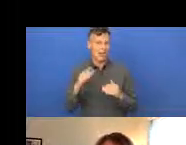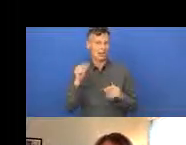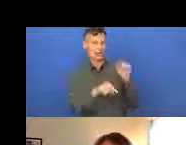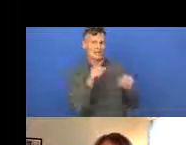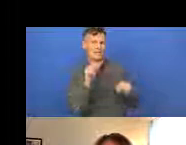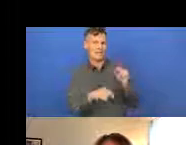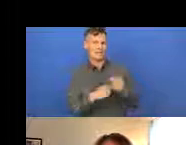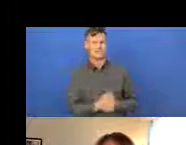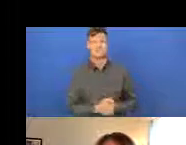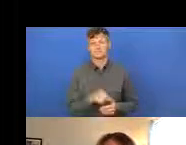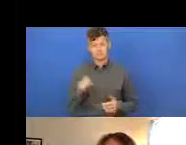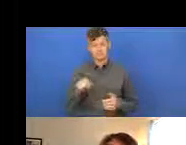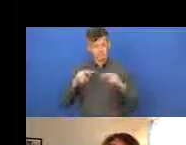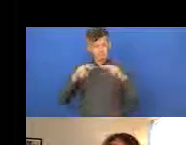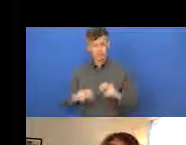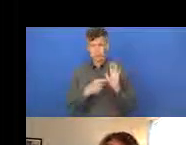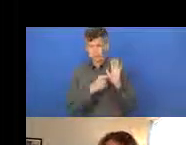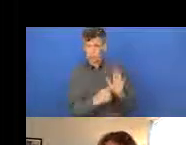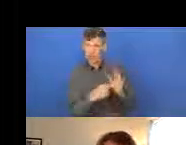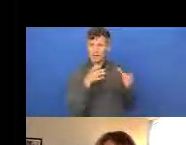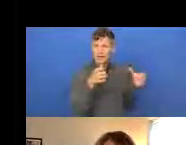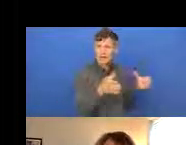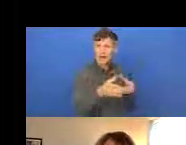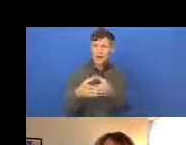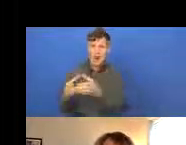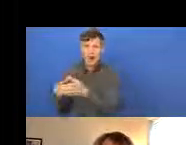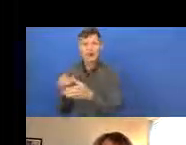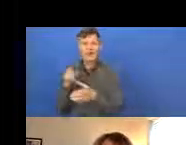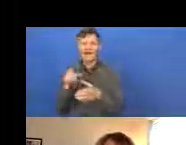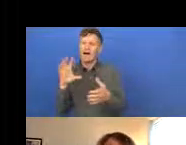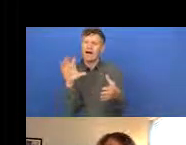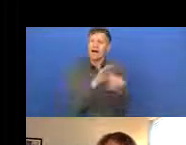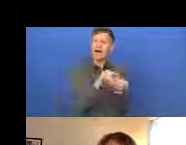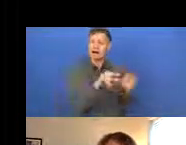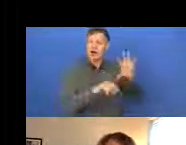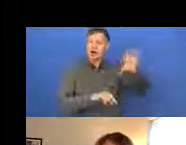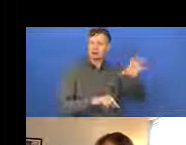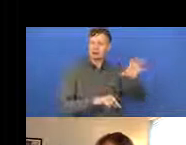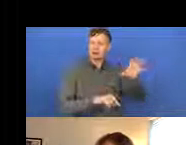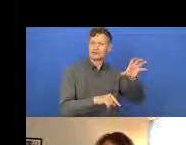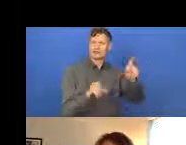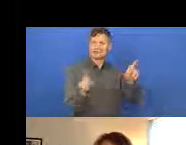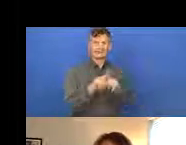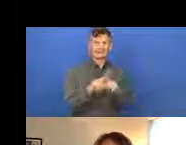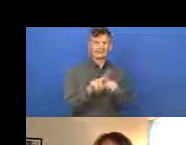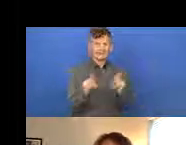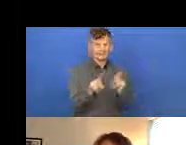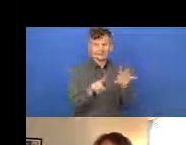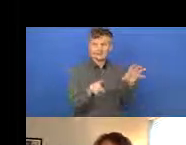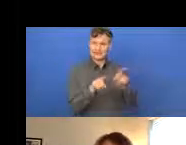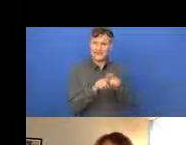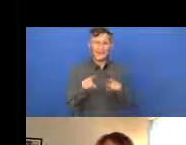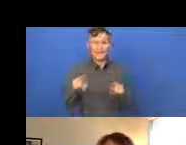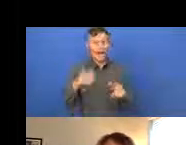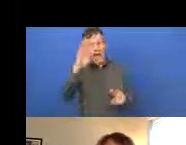reflects categories that are dominant in the countries that are doing the research. So disabilities such as albinism do not figure in the academic literature, which